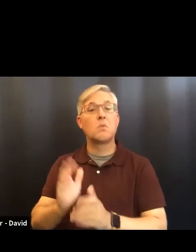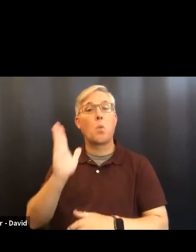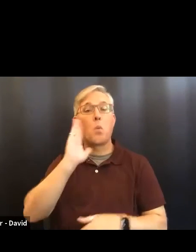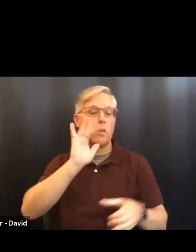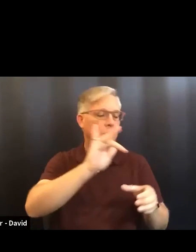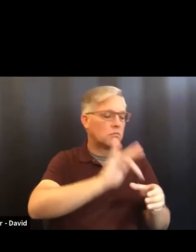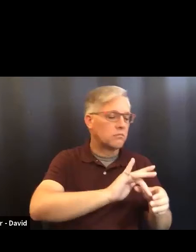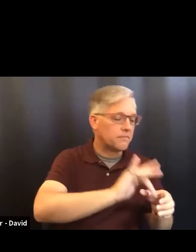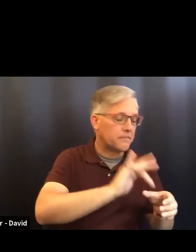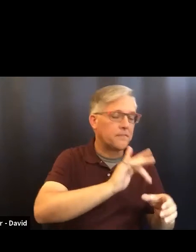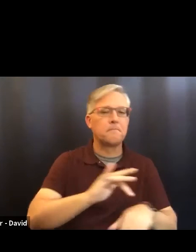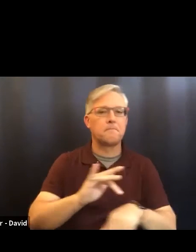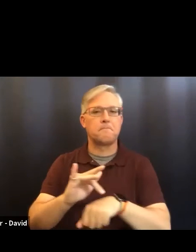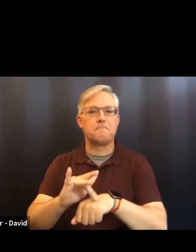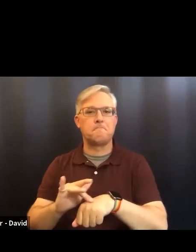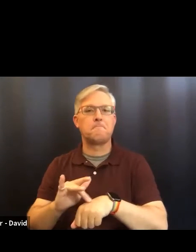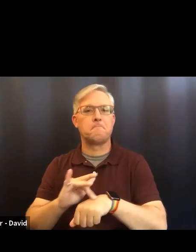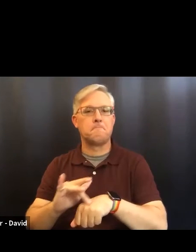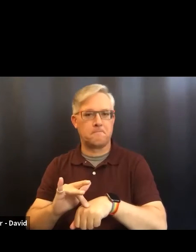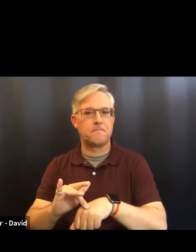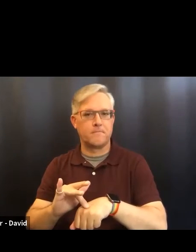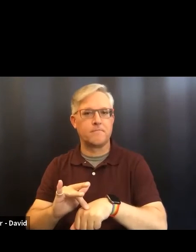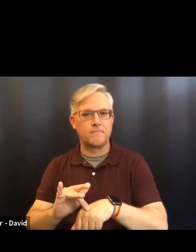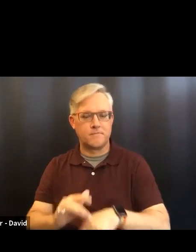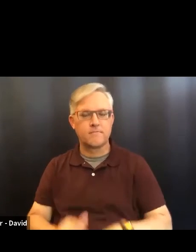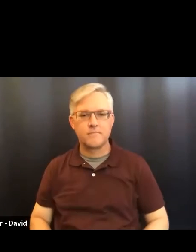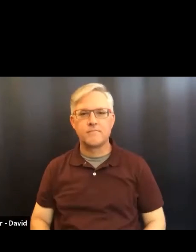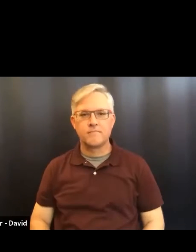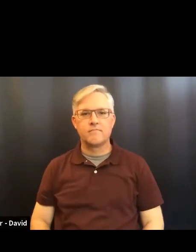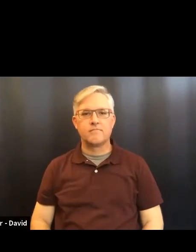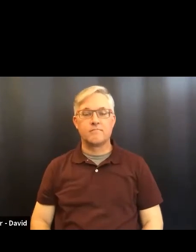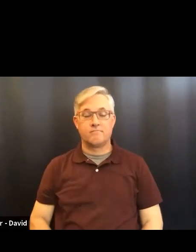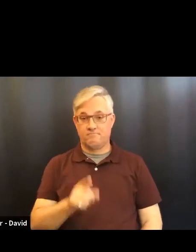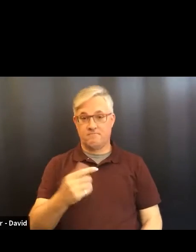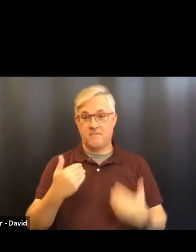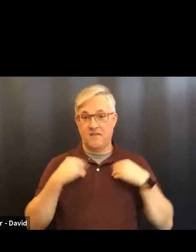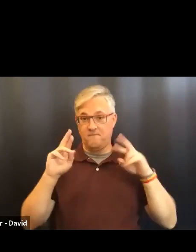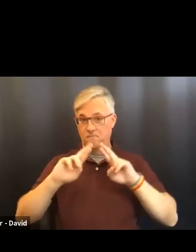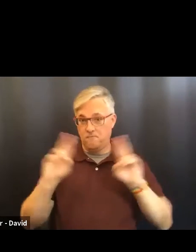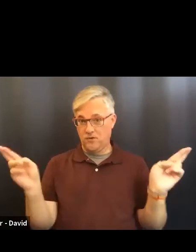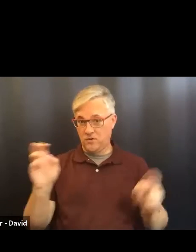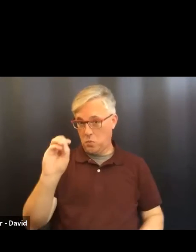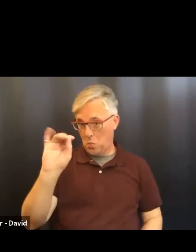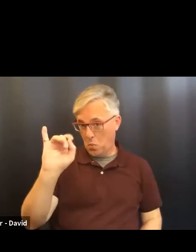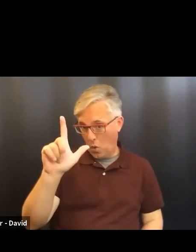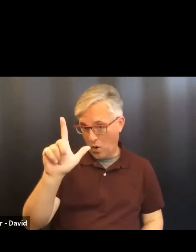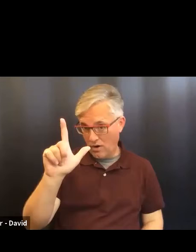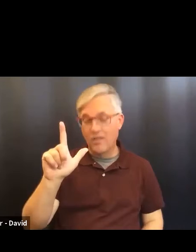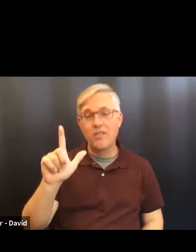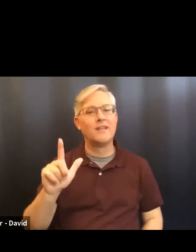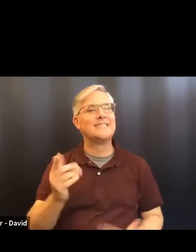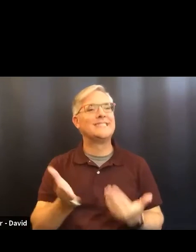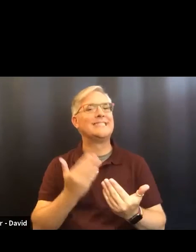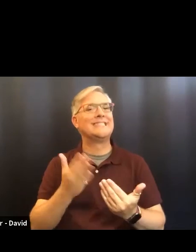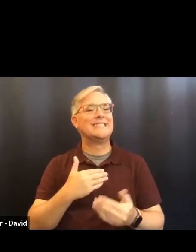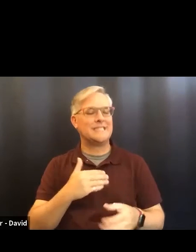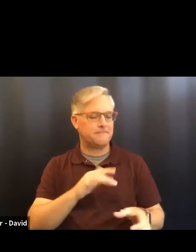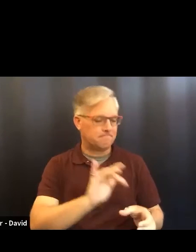during the sermon time. So if you have your oil available with you, you can join in very easily.